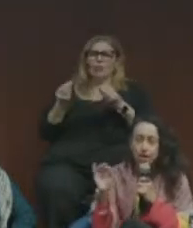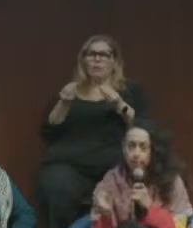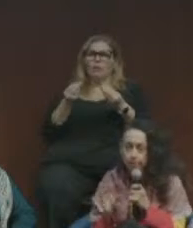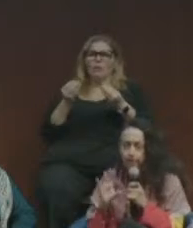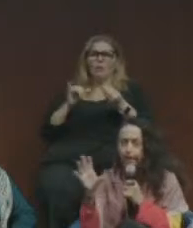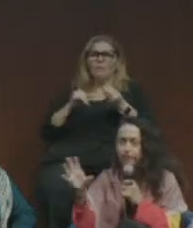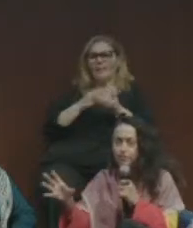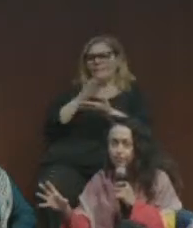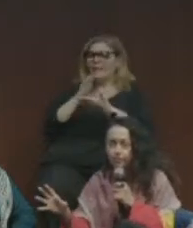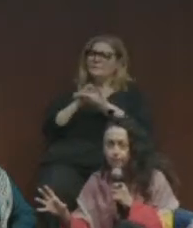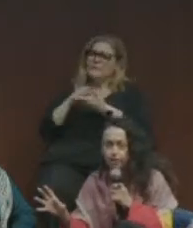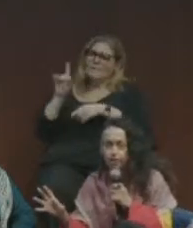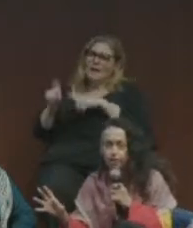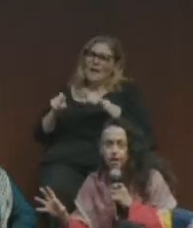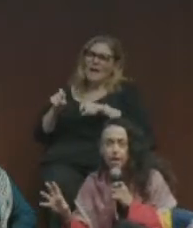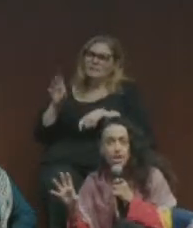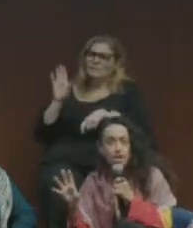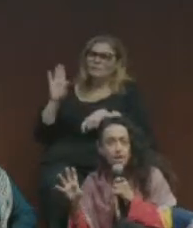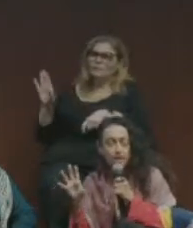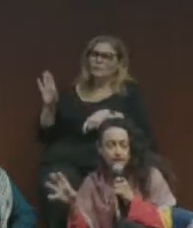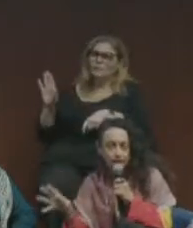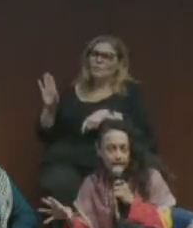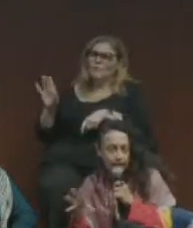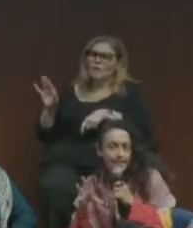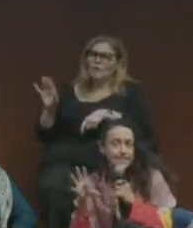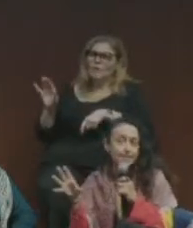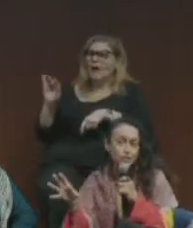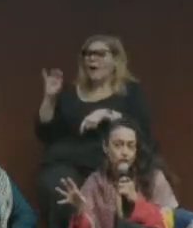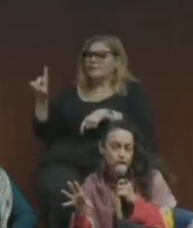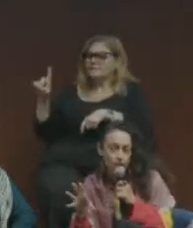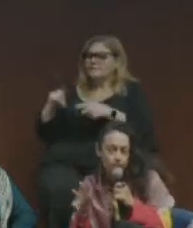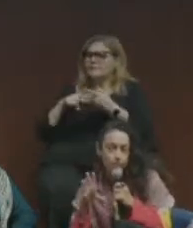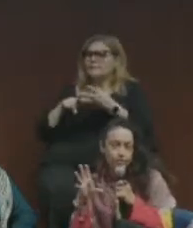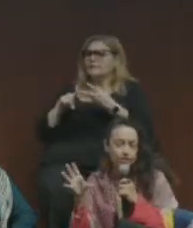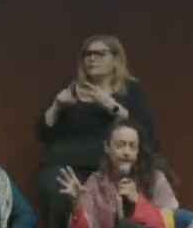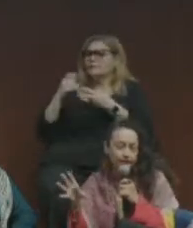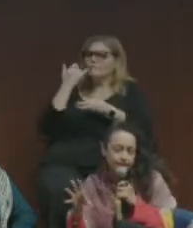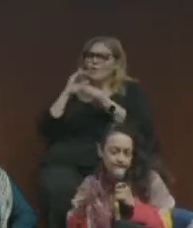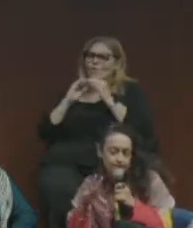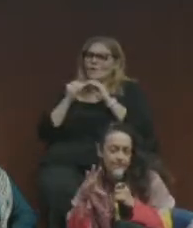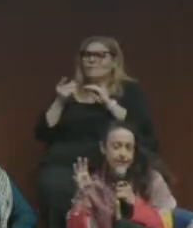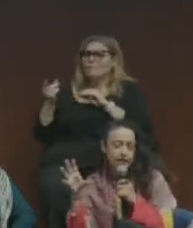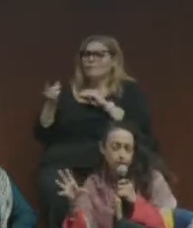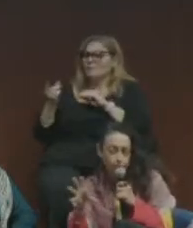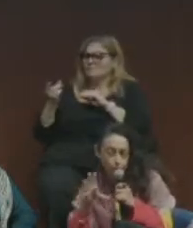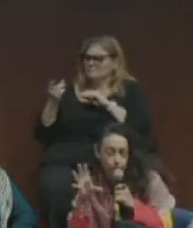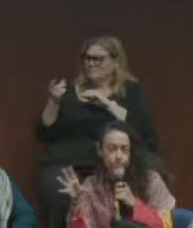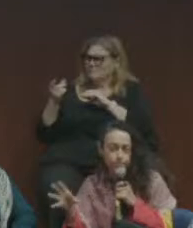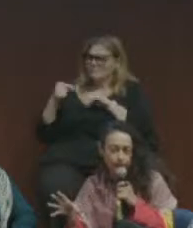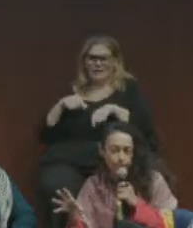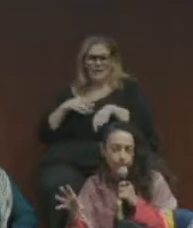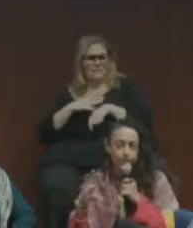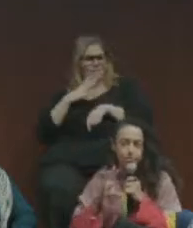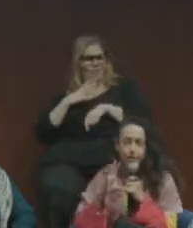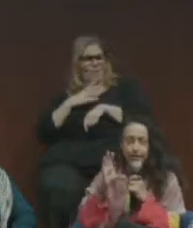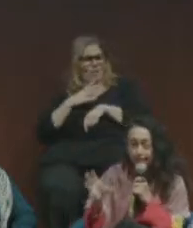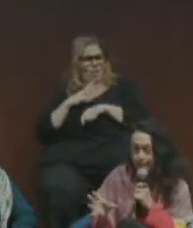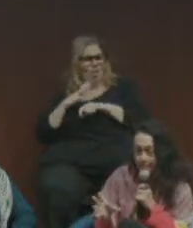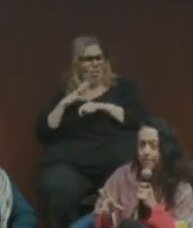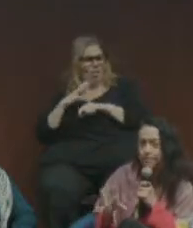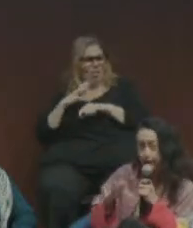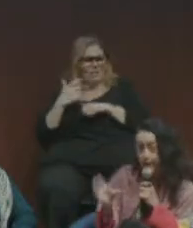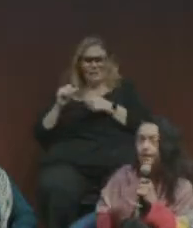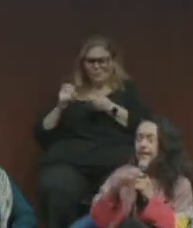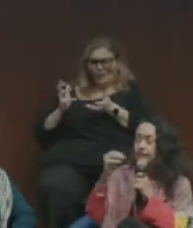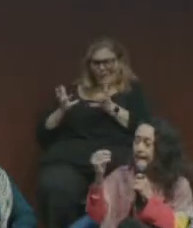they stop you, they ask you for your ID, your number, and you're like, is this like a formal stop, or are they trying to kick